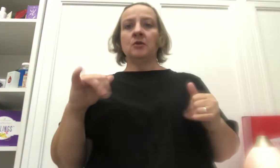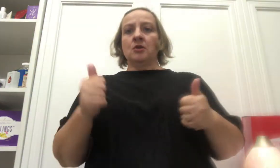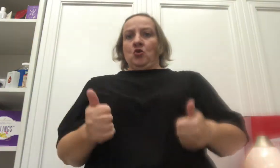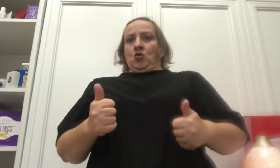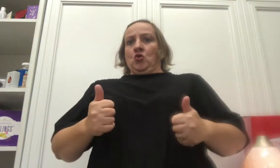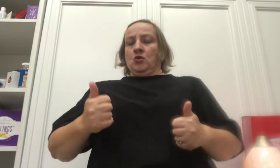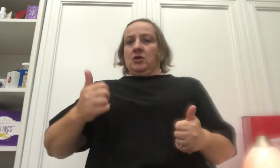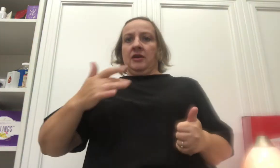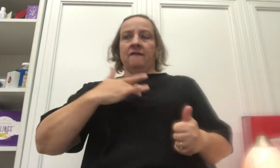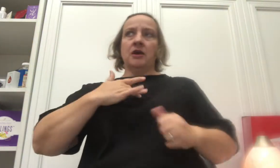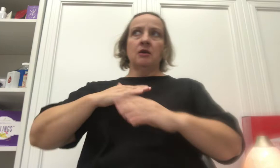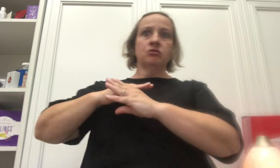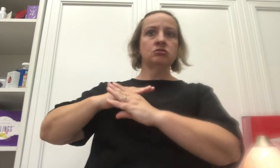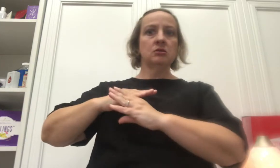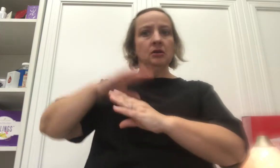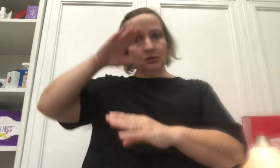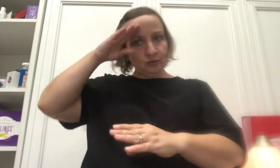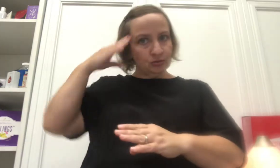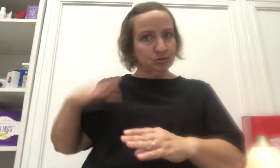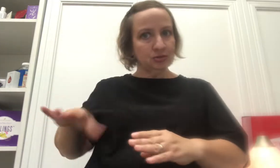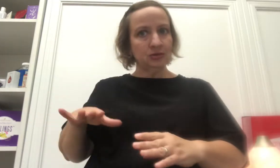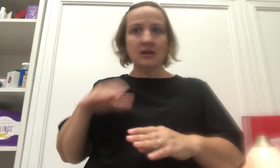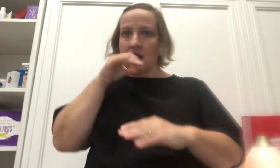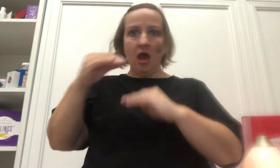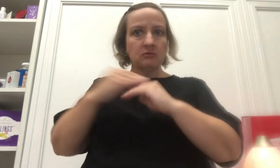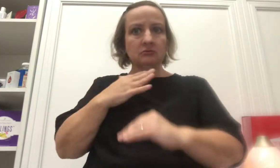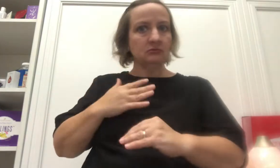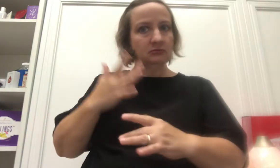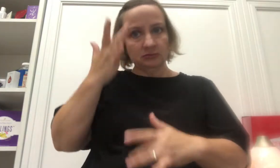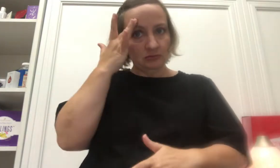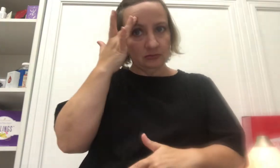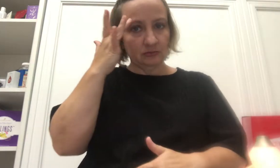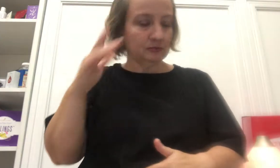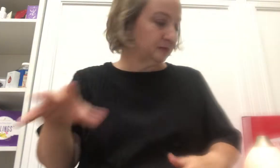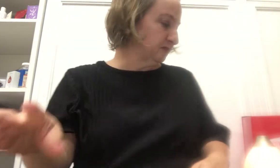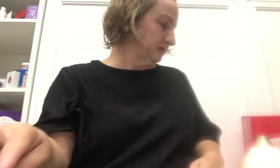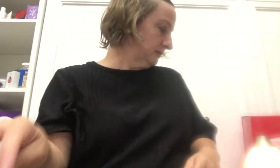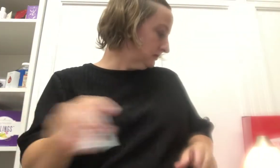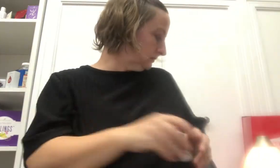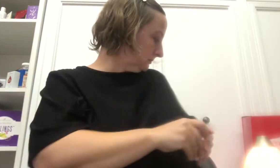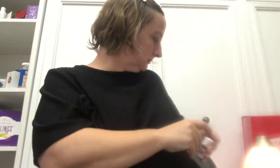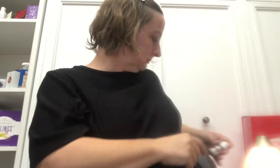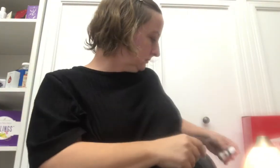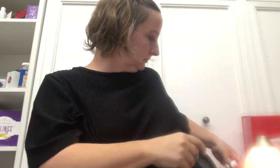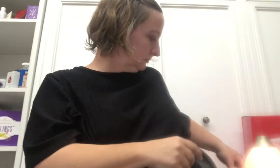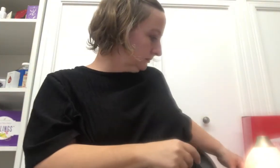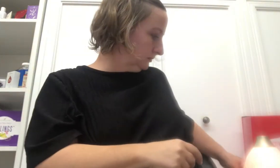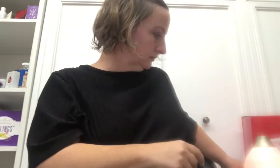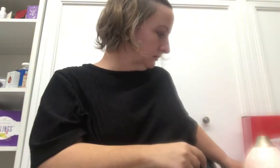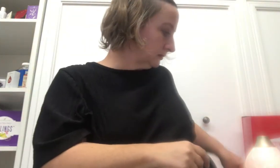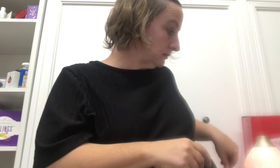rub it in. And I'll notice that I'm able to escape the illness that I was sure was coming my